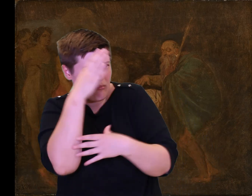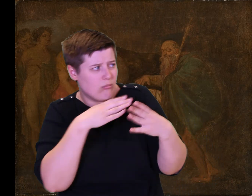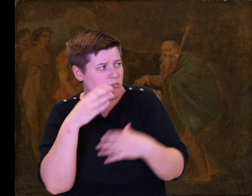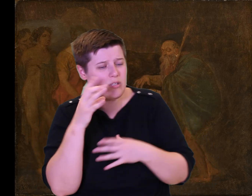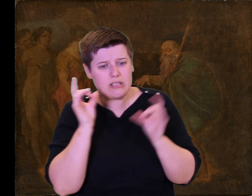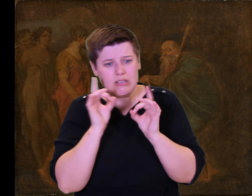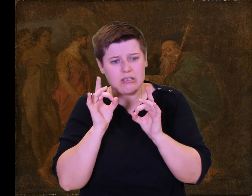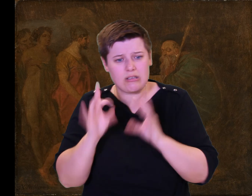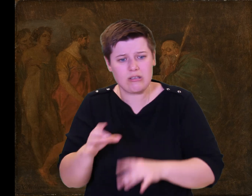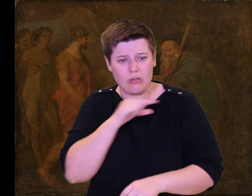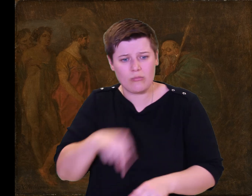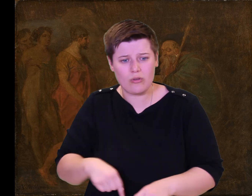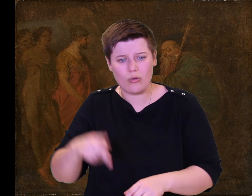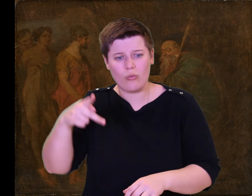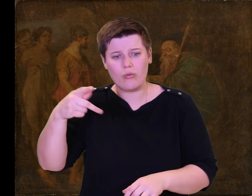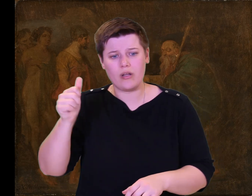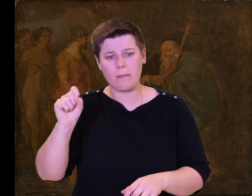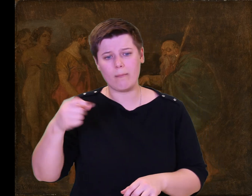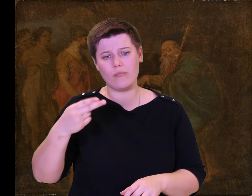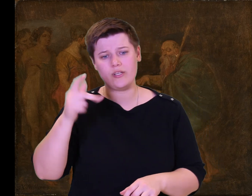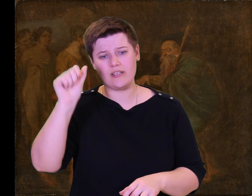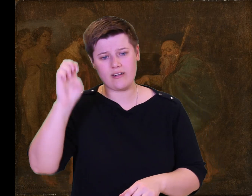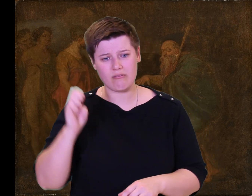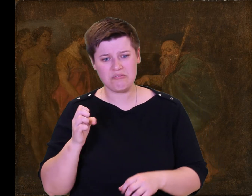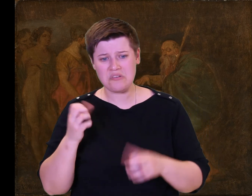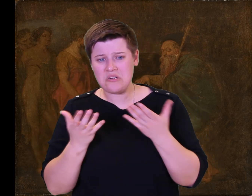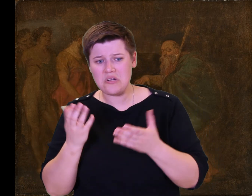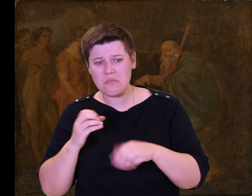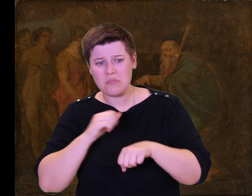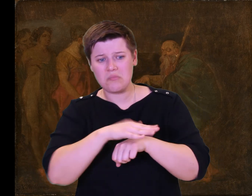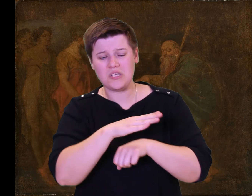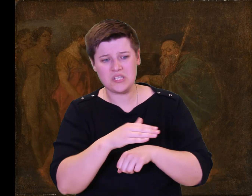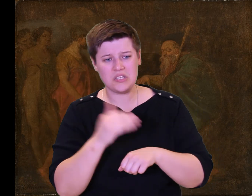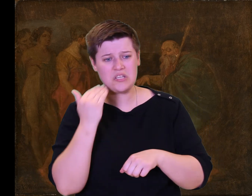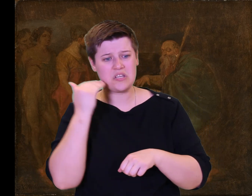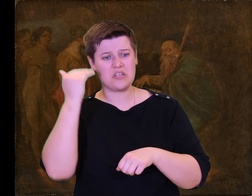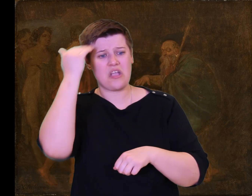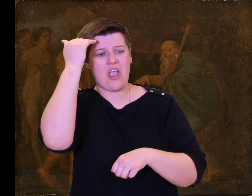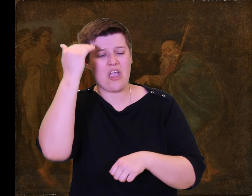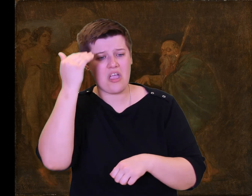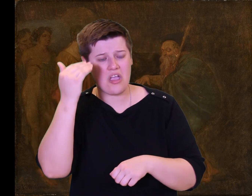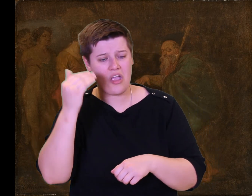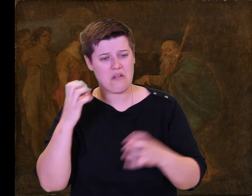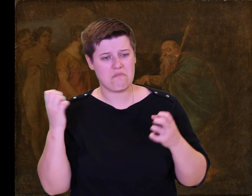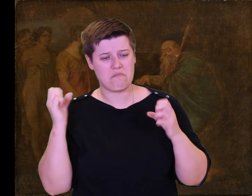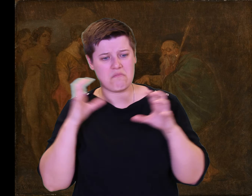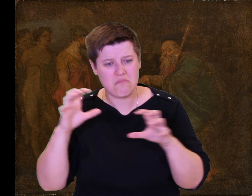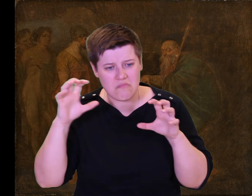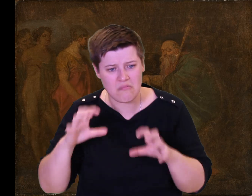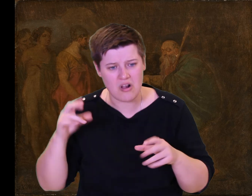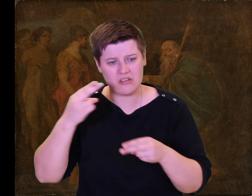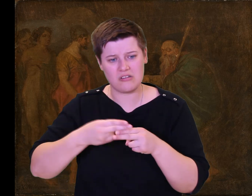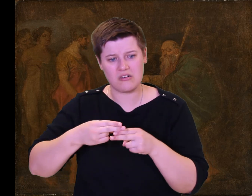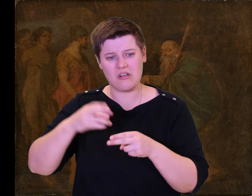As soon as life departs from our white bones, the force of blazing fire destroys the corpse.